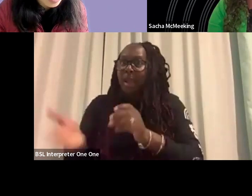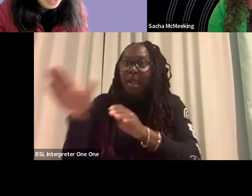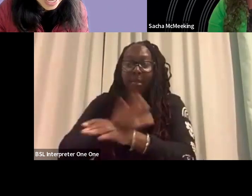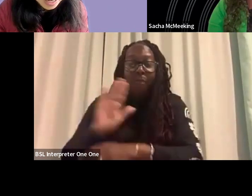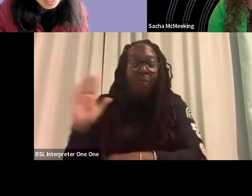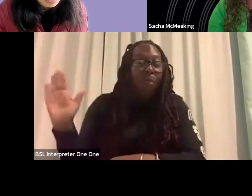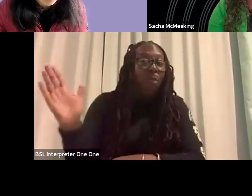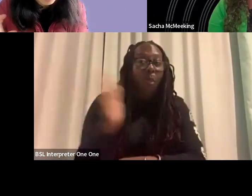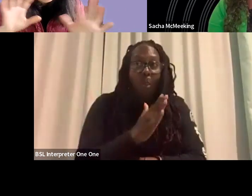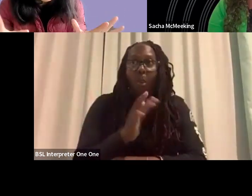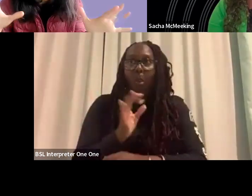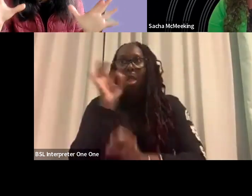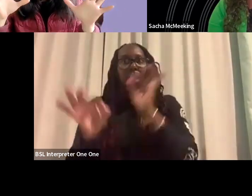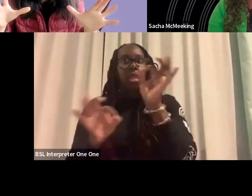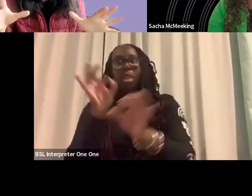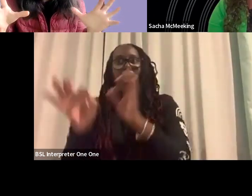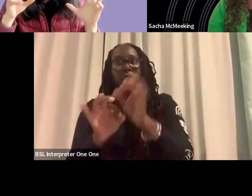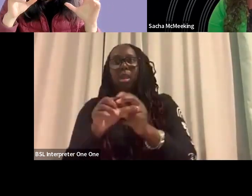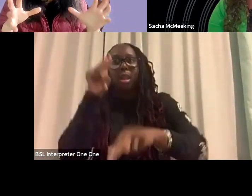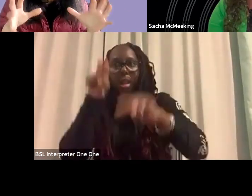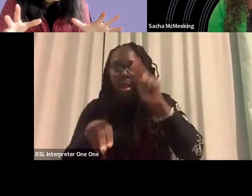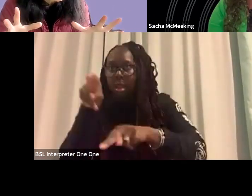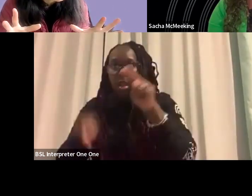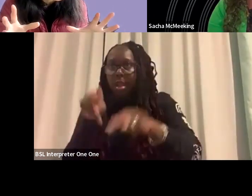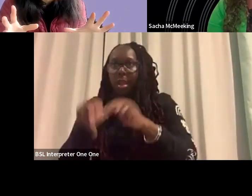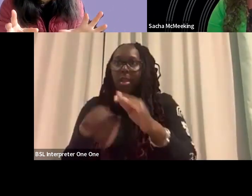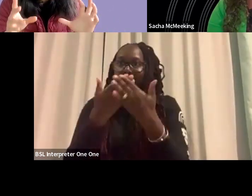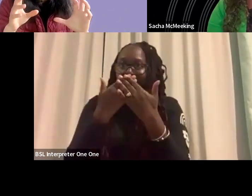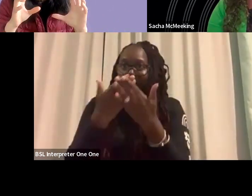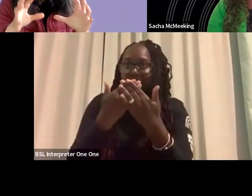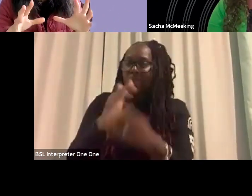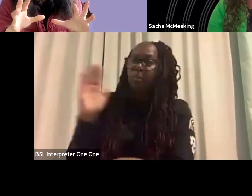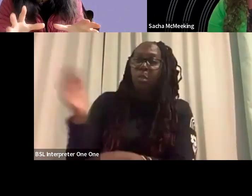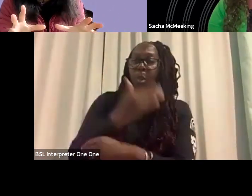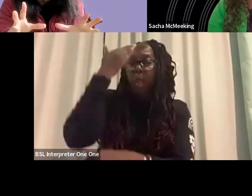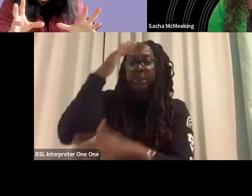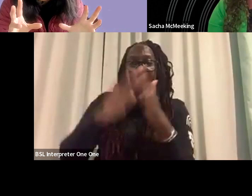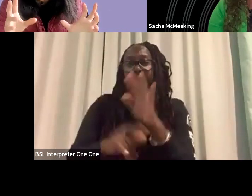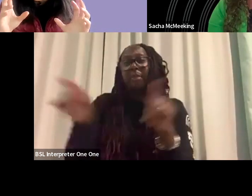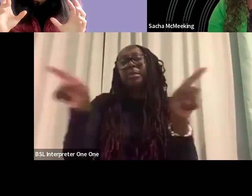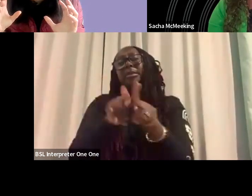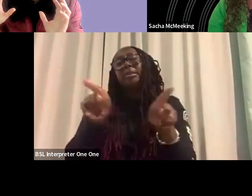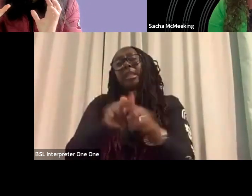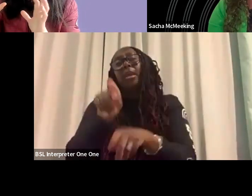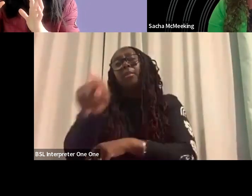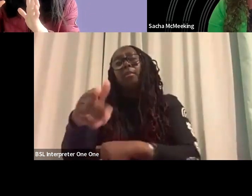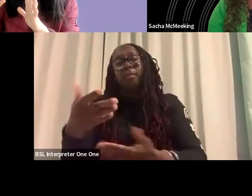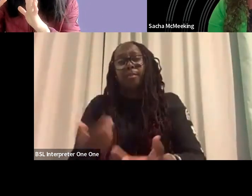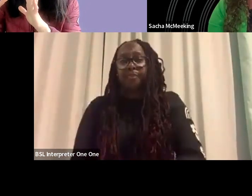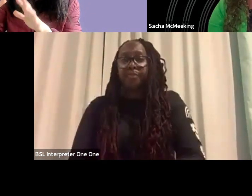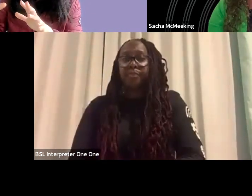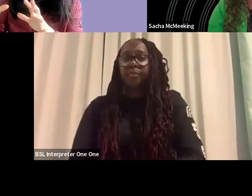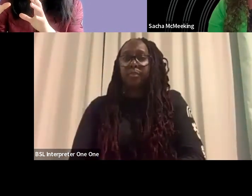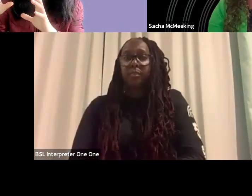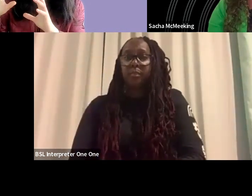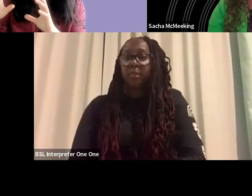all the great elements of all these rich case studies, but also your experiences. So I just want to extend the invitation for you also